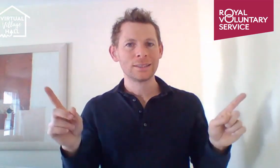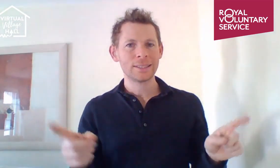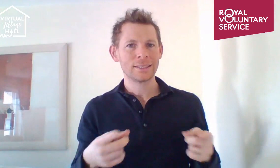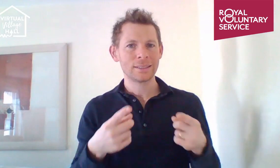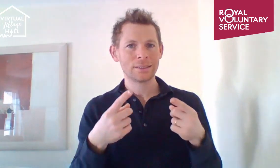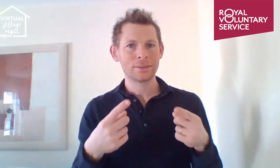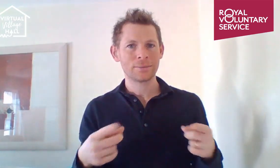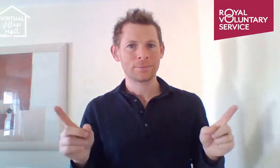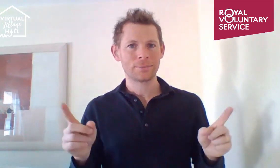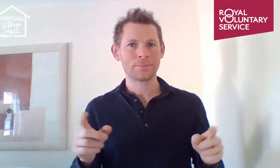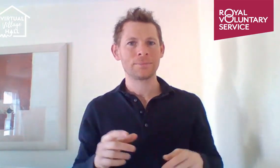Music.